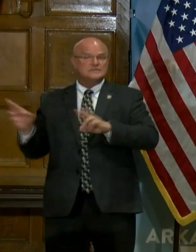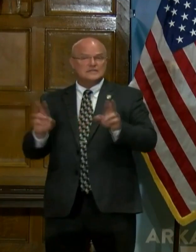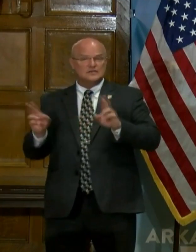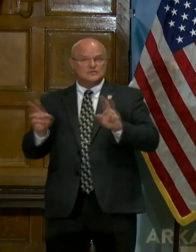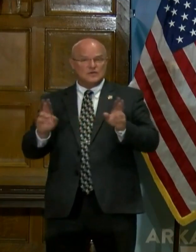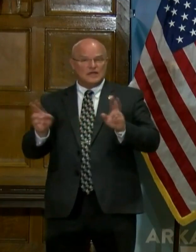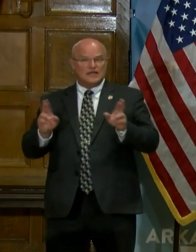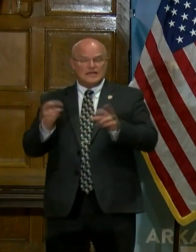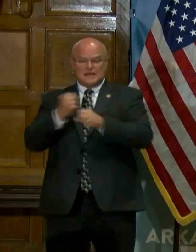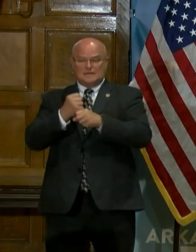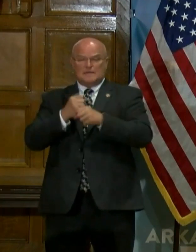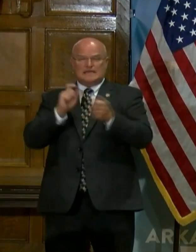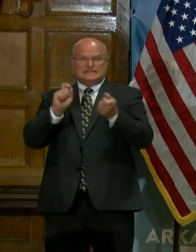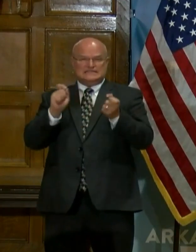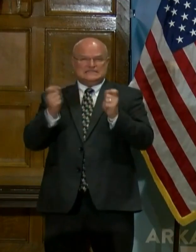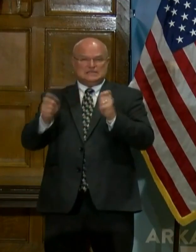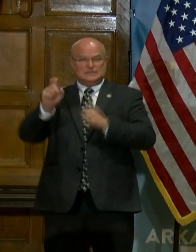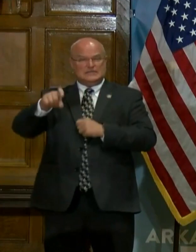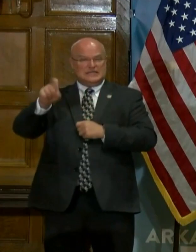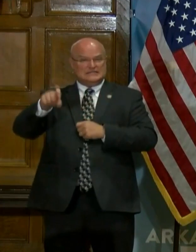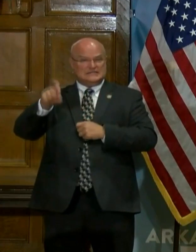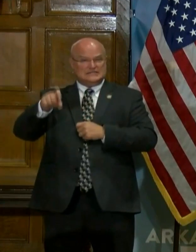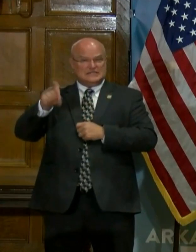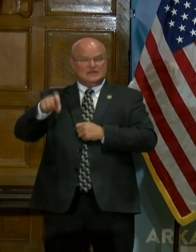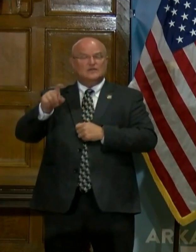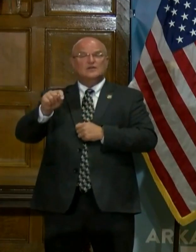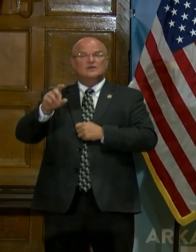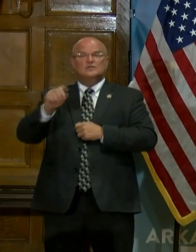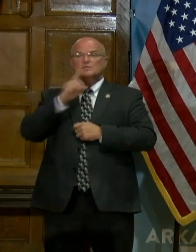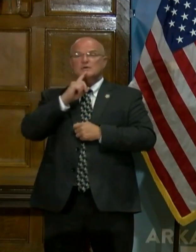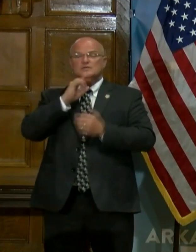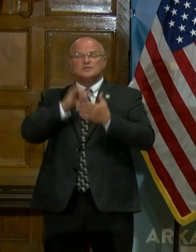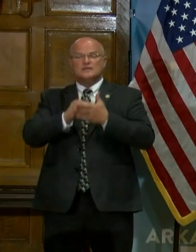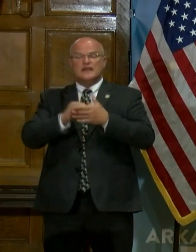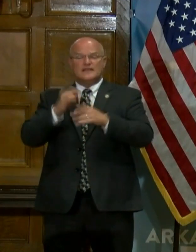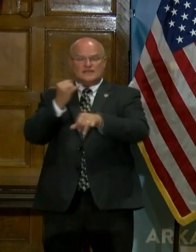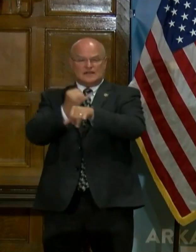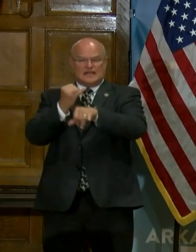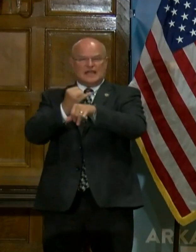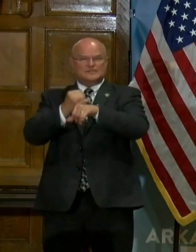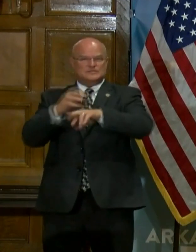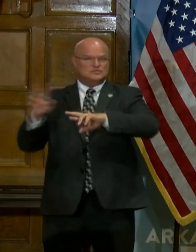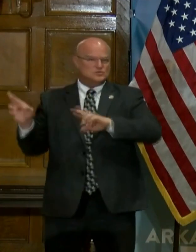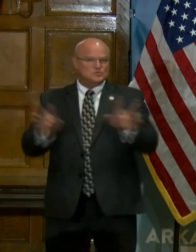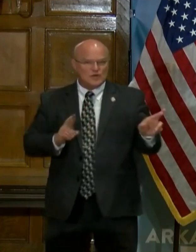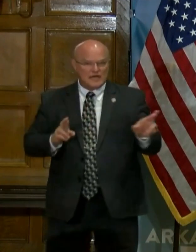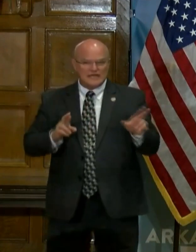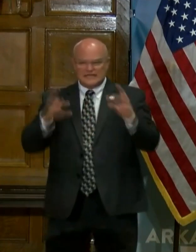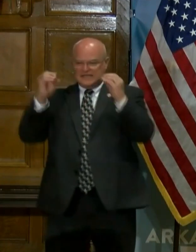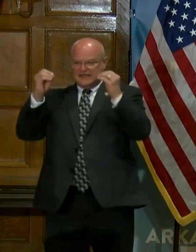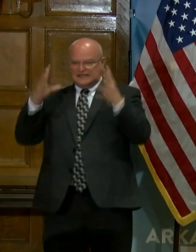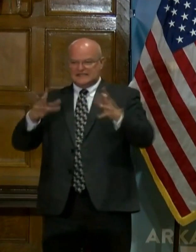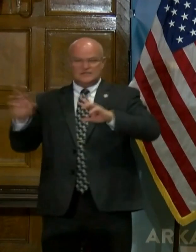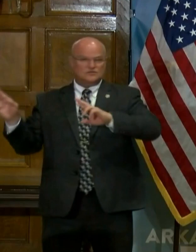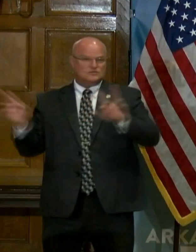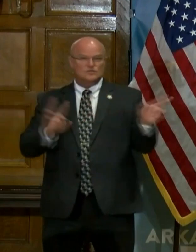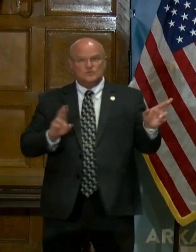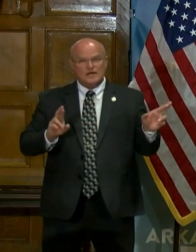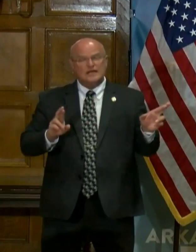to make the adjustments necessary, to make sure their campus is ready, to make sure the teachers are